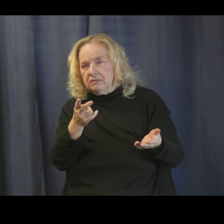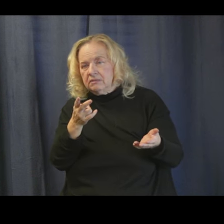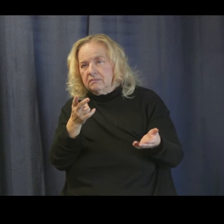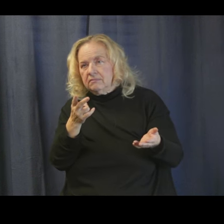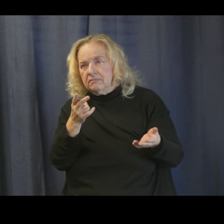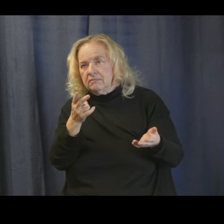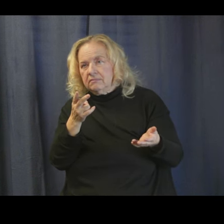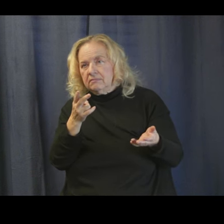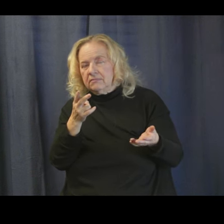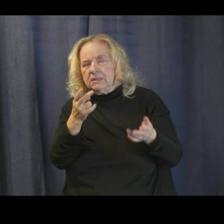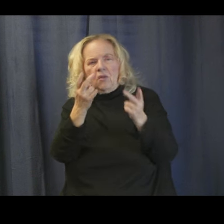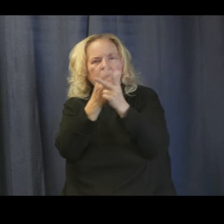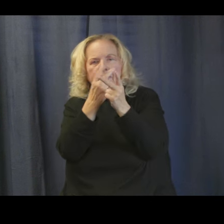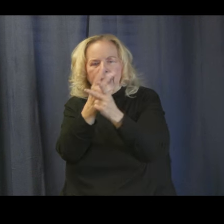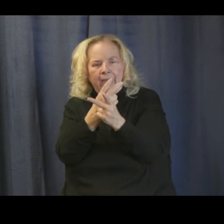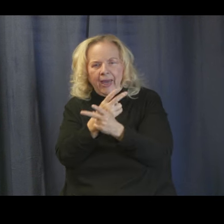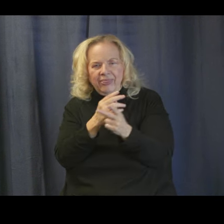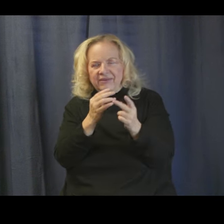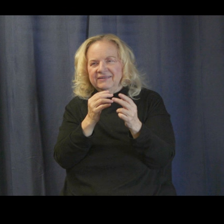this,